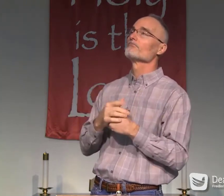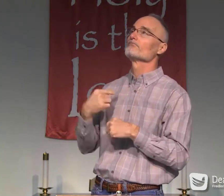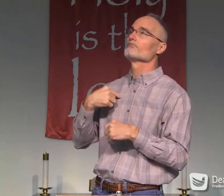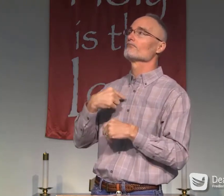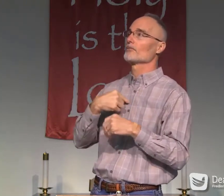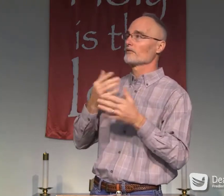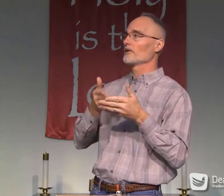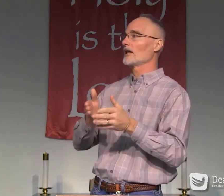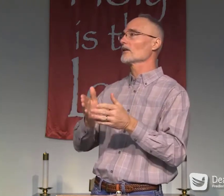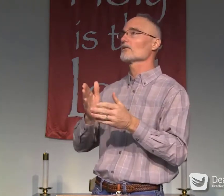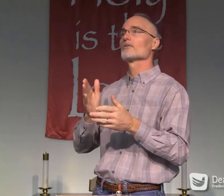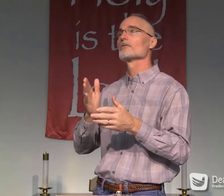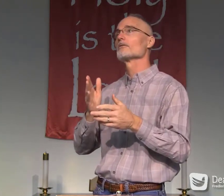Forgive us for that.